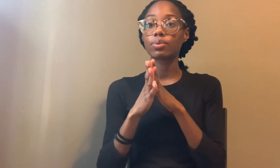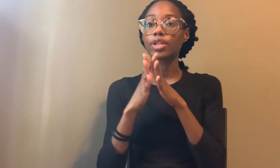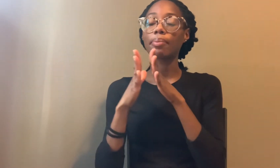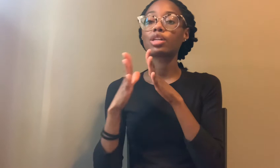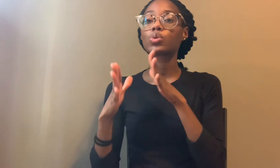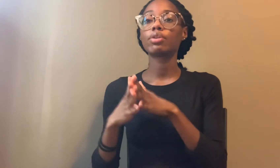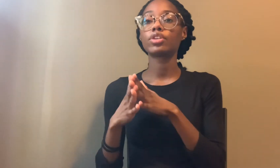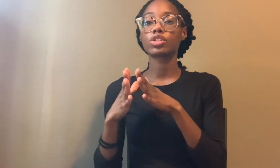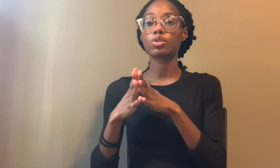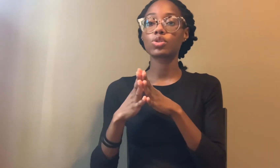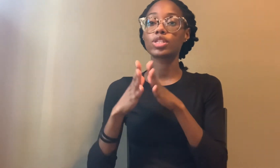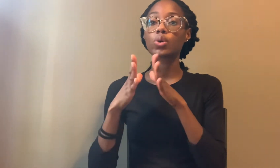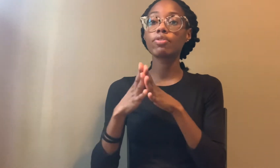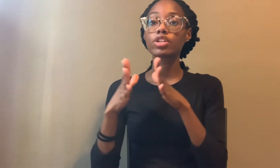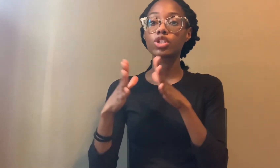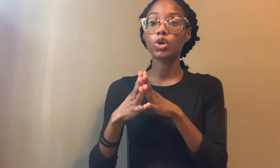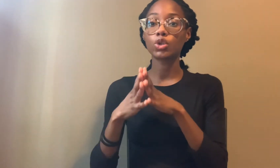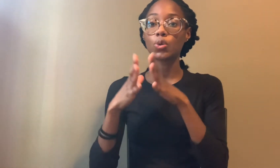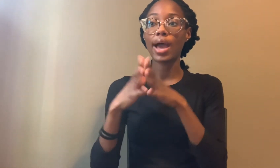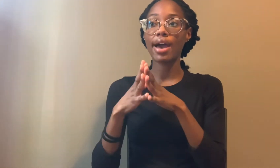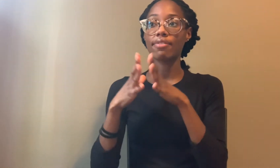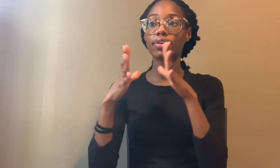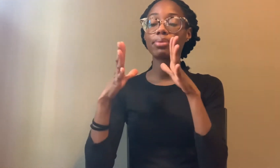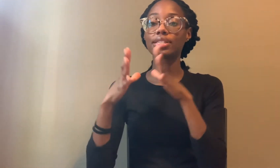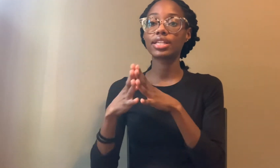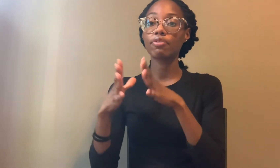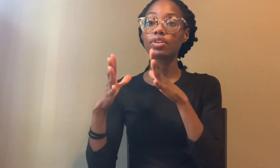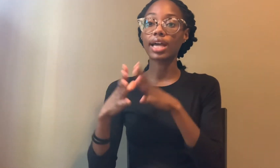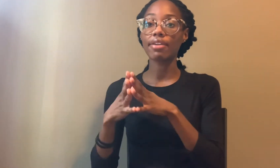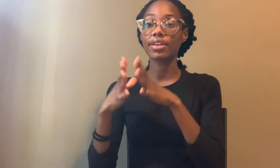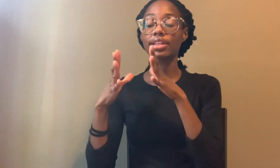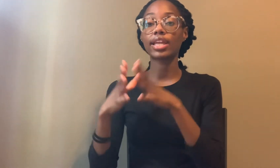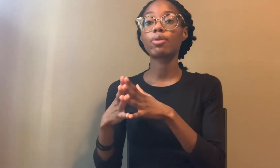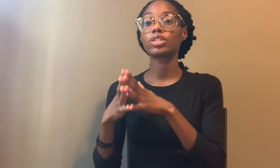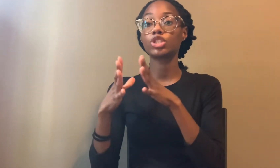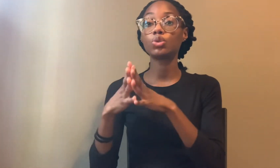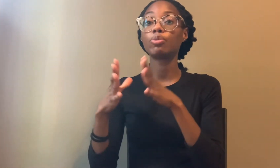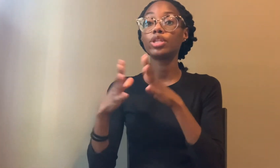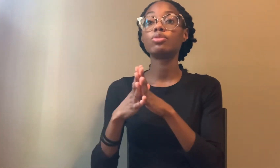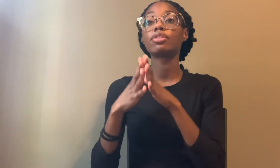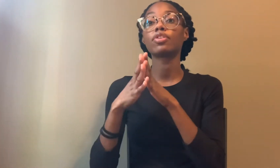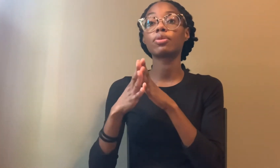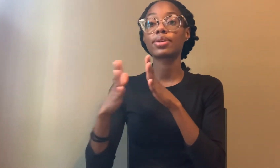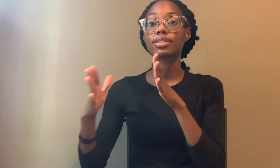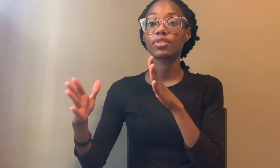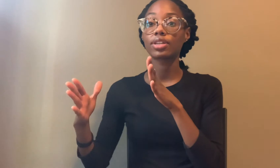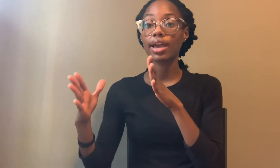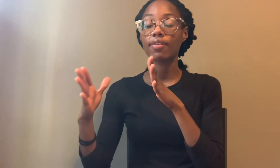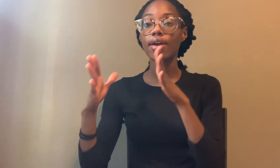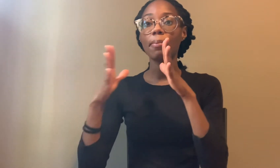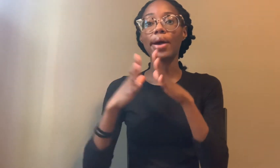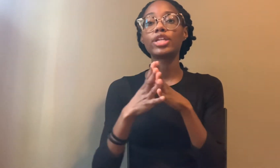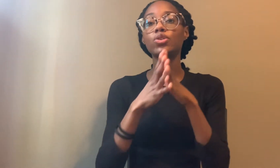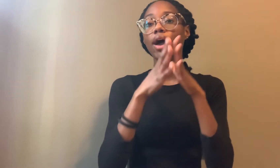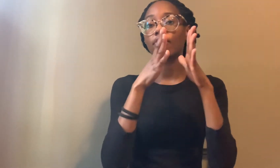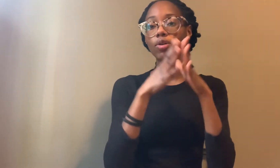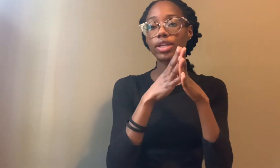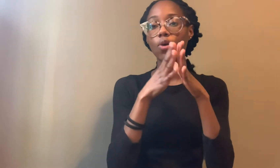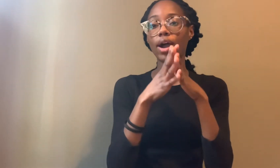they're about 12 years old. So at 12 years old, you have been set for life in the language that you will be using for the rest of your life. Mind you, I've only acquired this